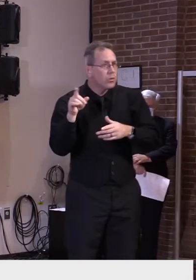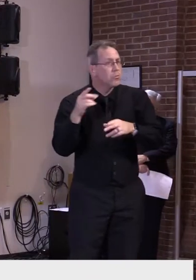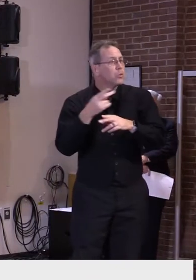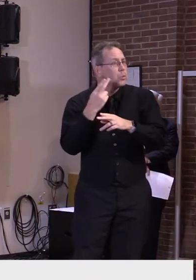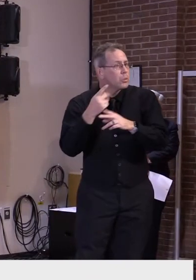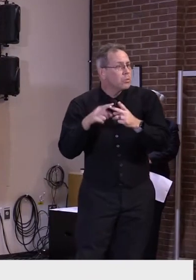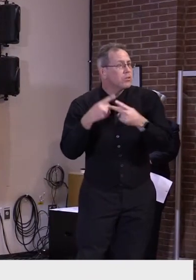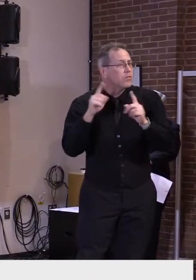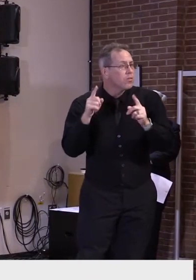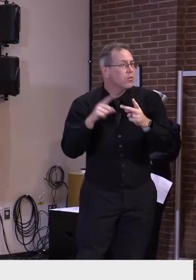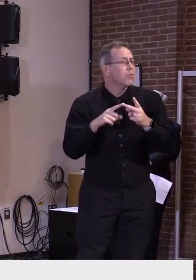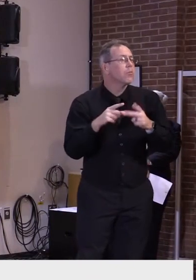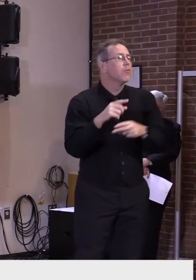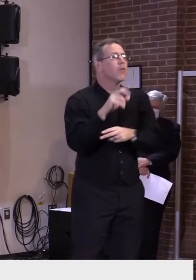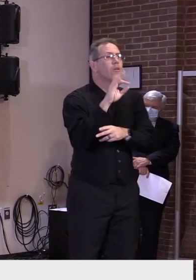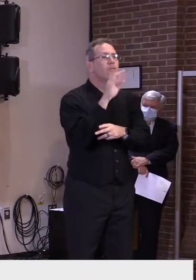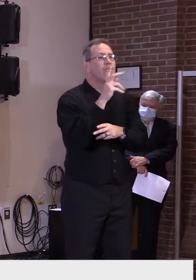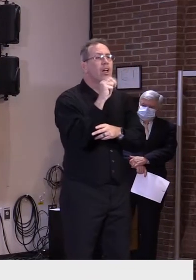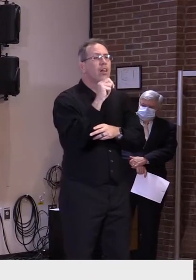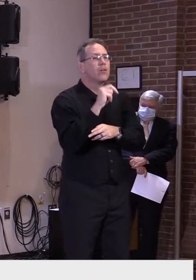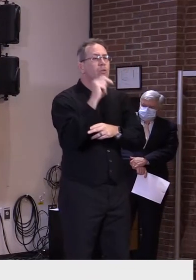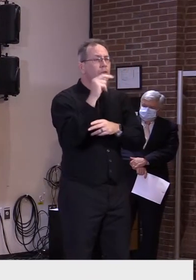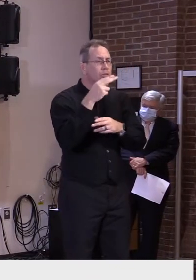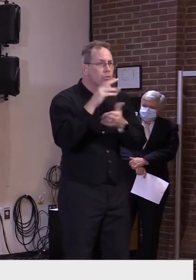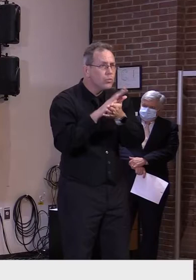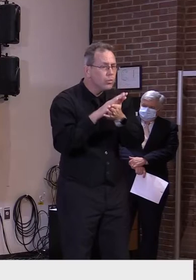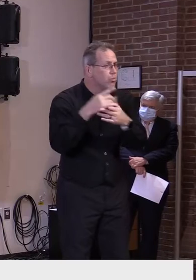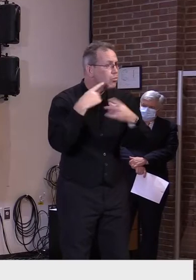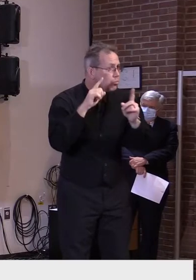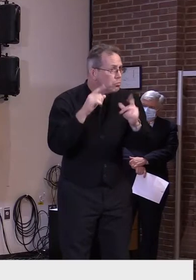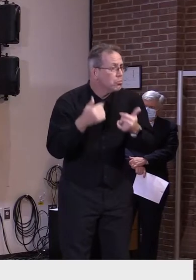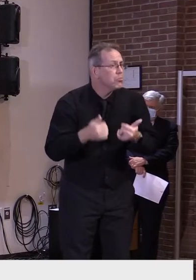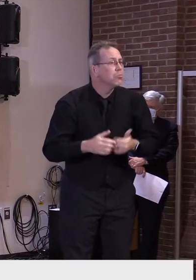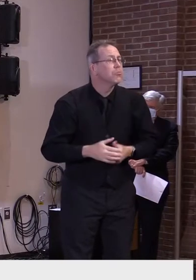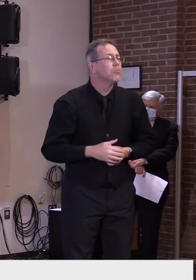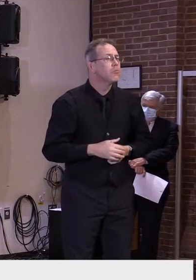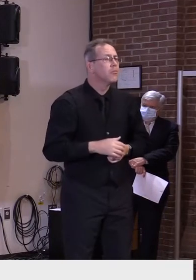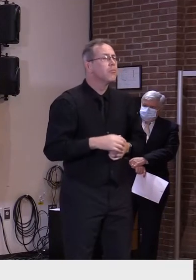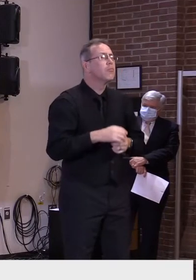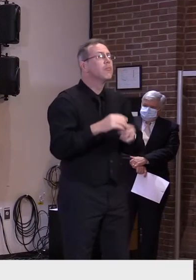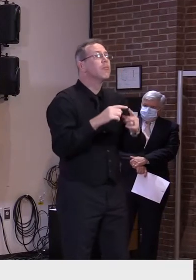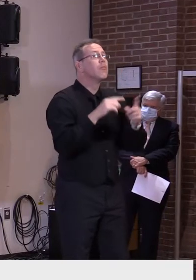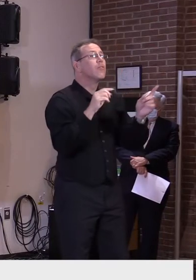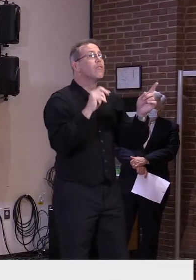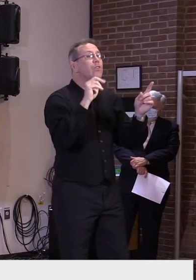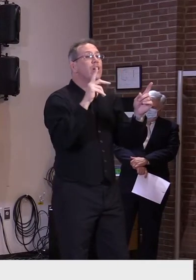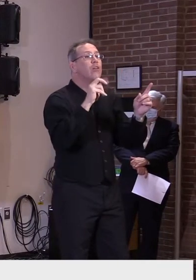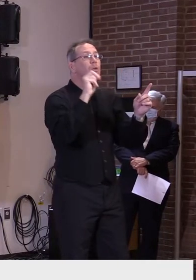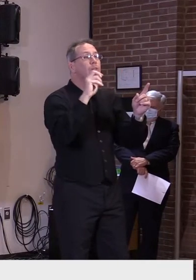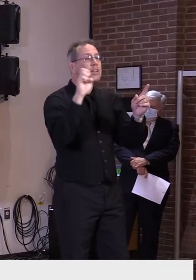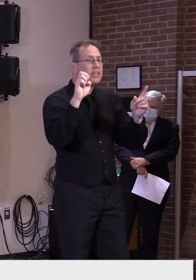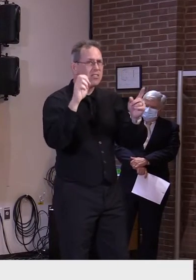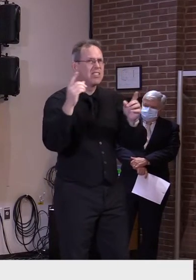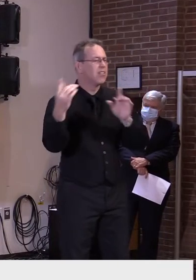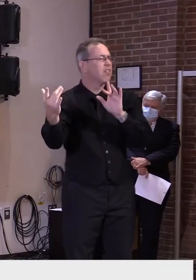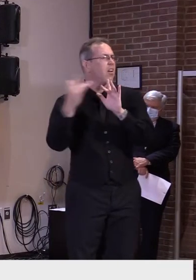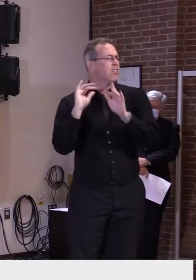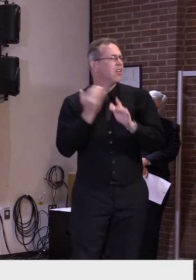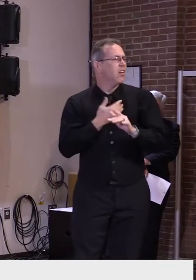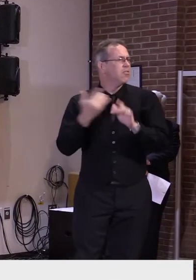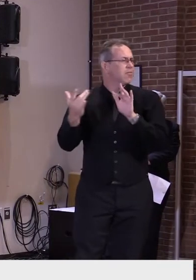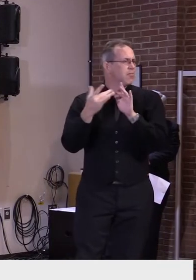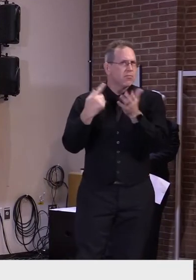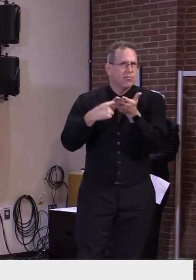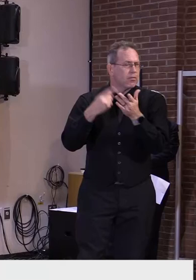Supervisory Union. Franklin Northeast reached out to us last week. They had an outbreak there, resulted in the identification of 150